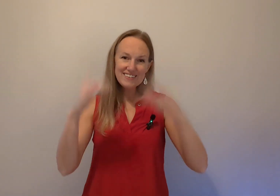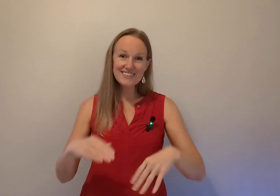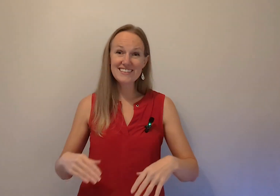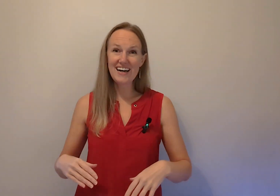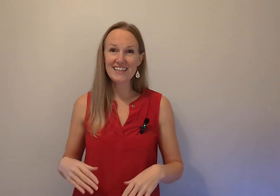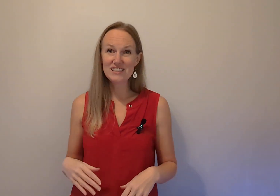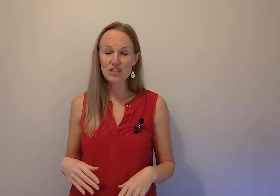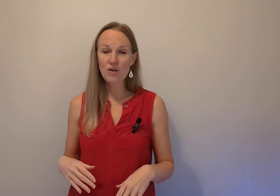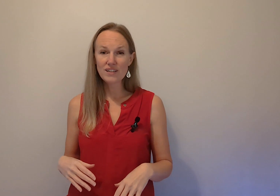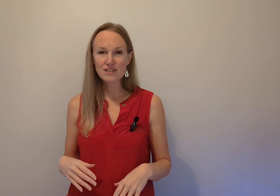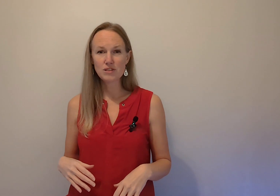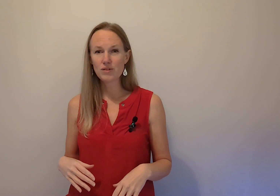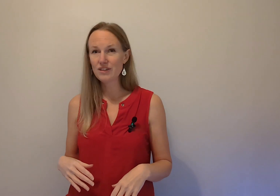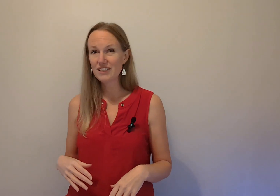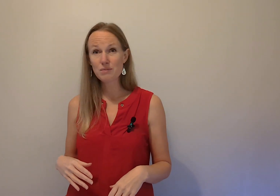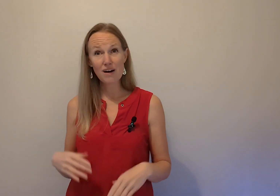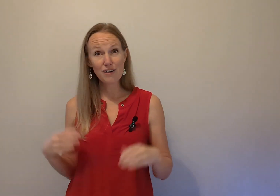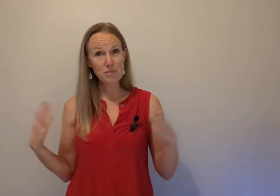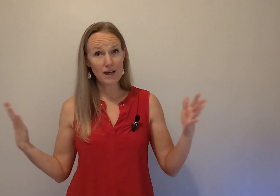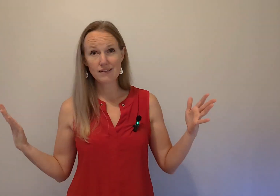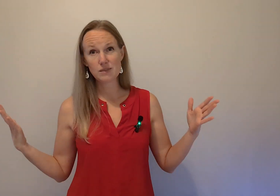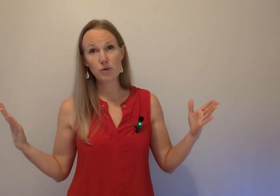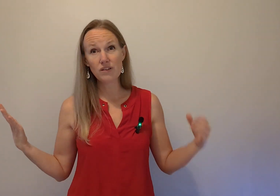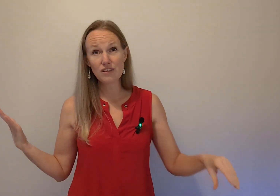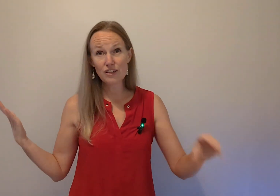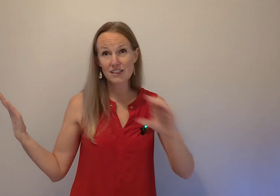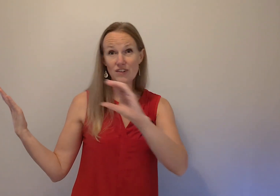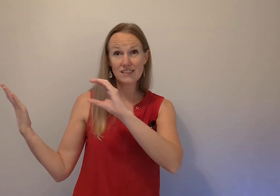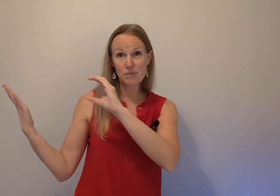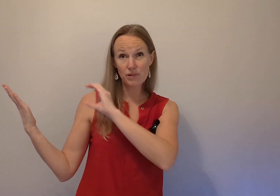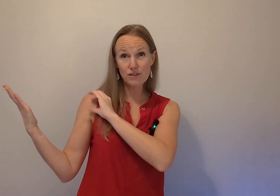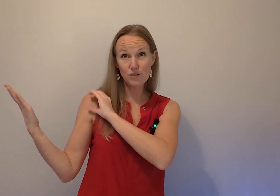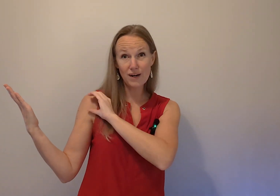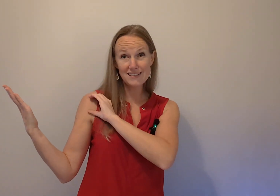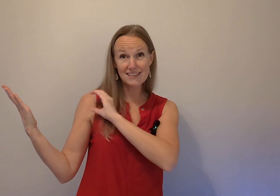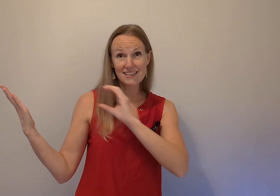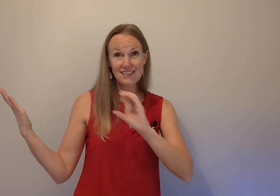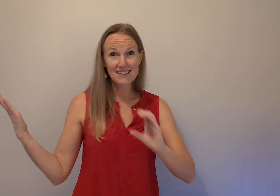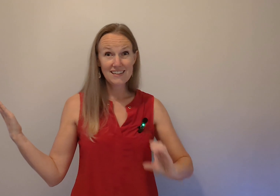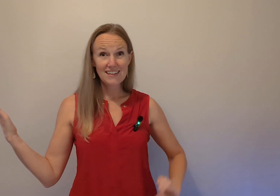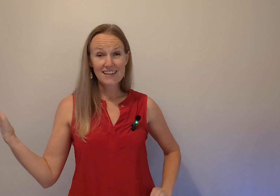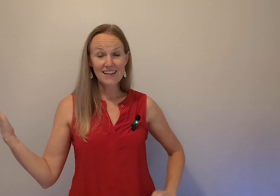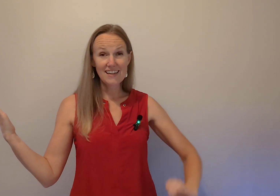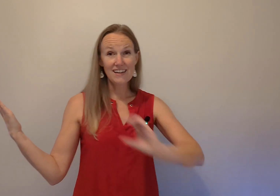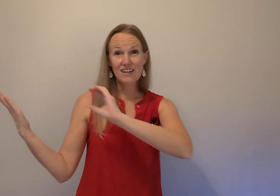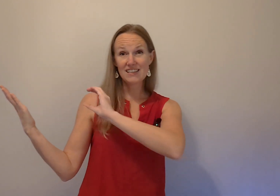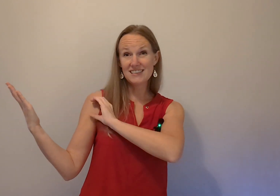goes to the chorus, which we're learning tomorrow, but spoiler alert, it's very simple. Christ, okay?